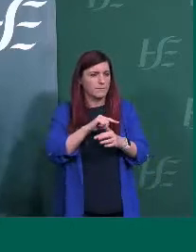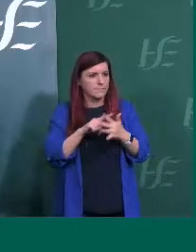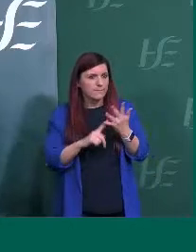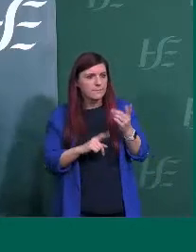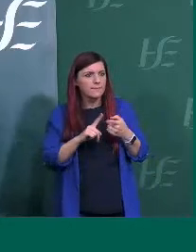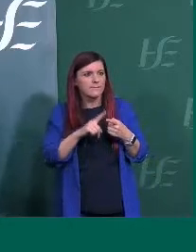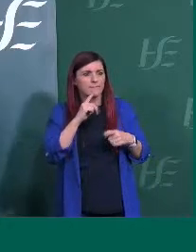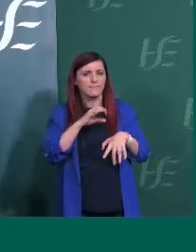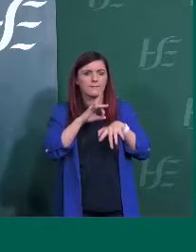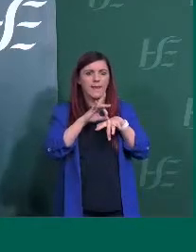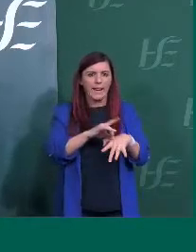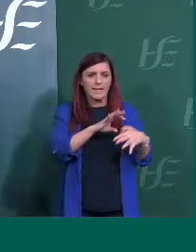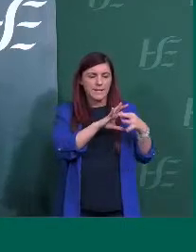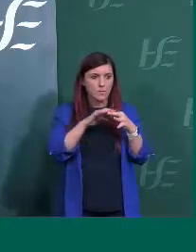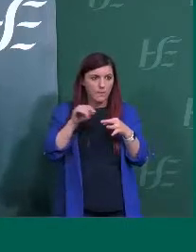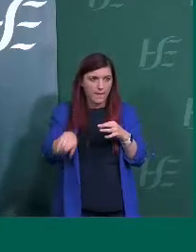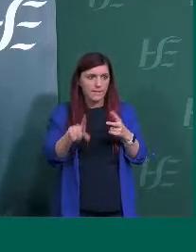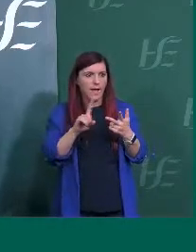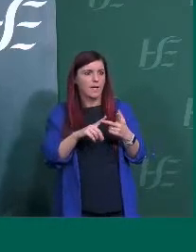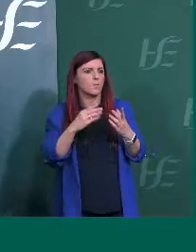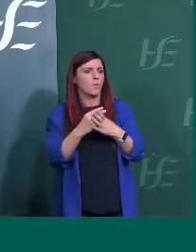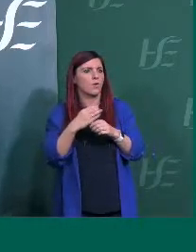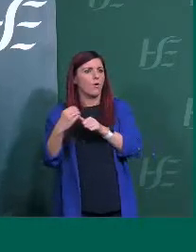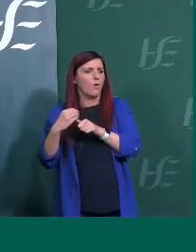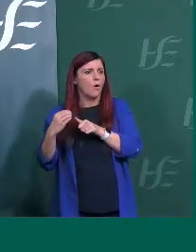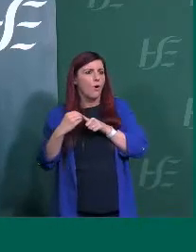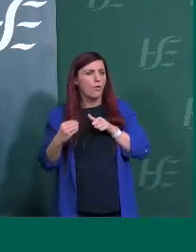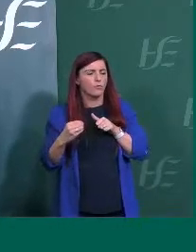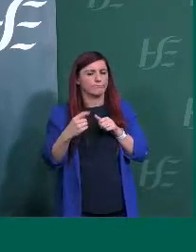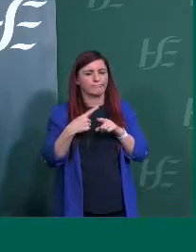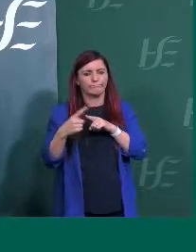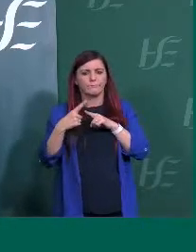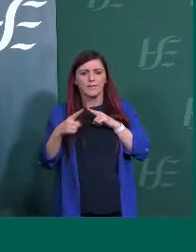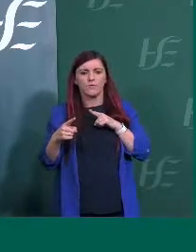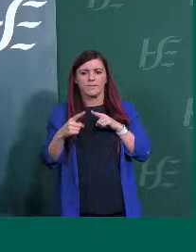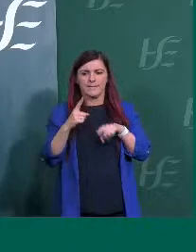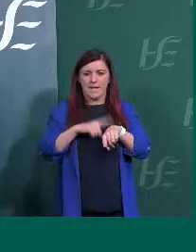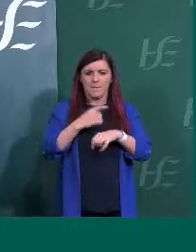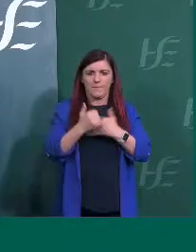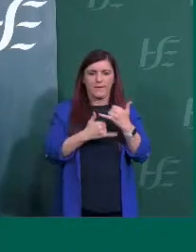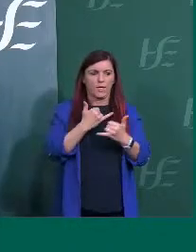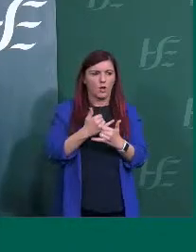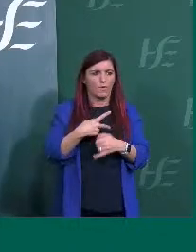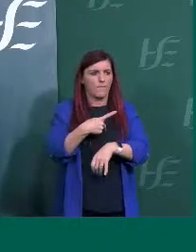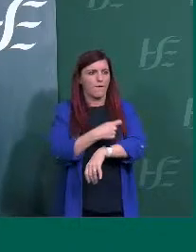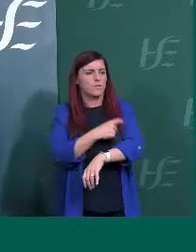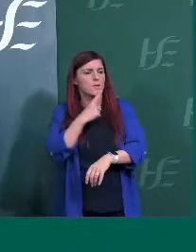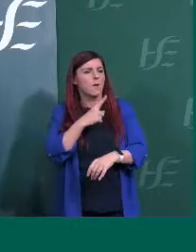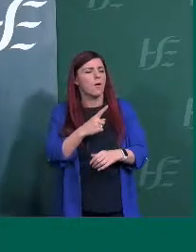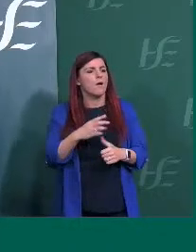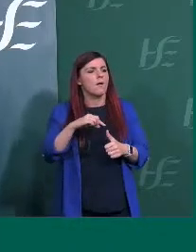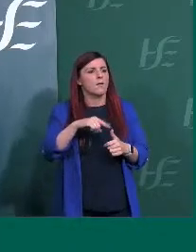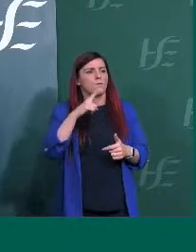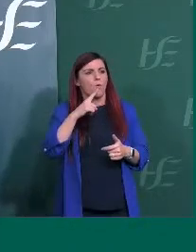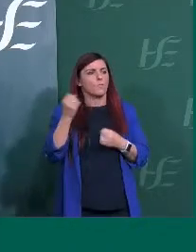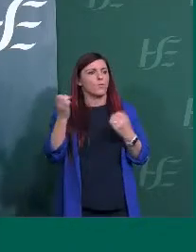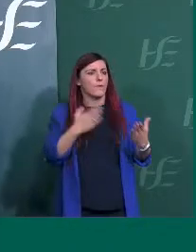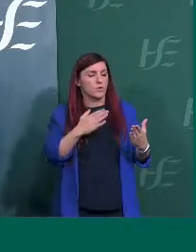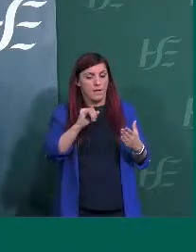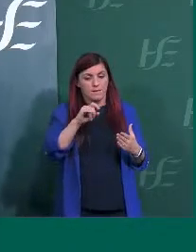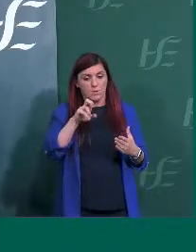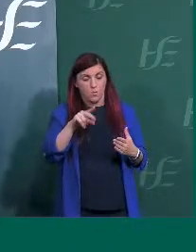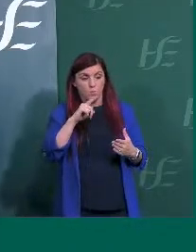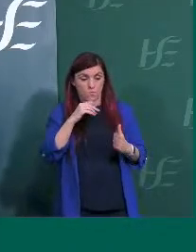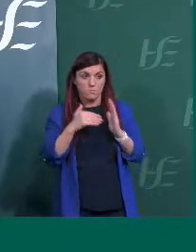illness associated with that and with other seasonal viruses. Second is our provision of intensive care is under